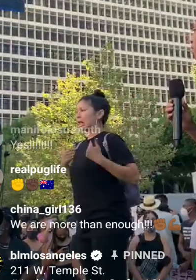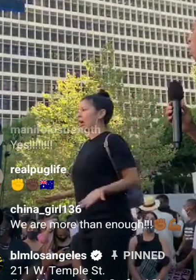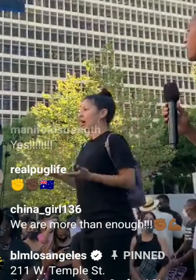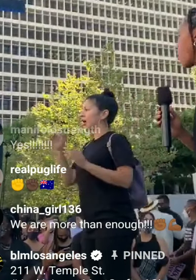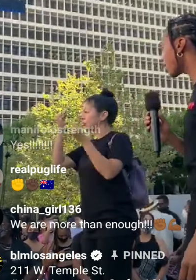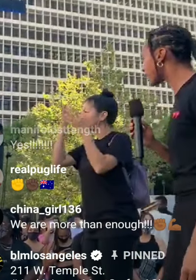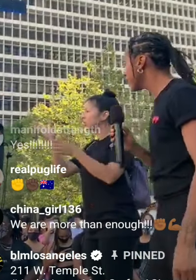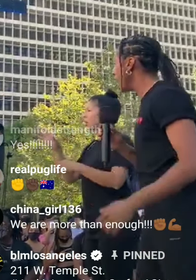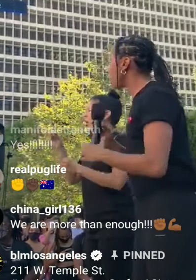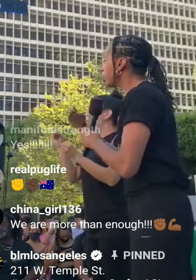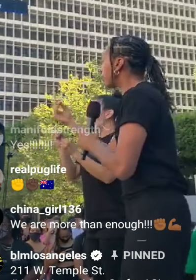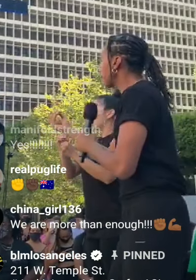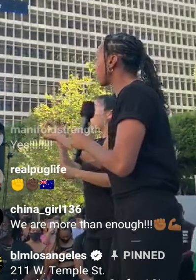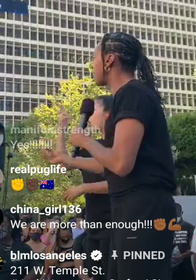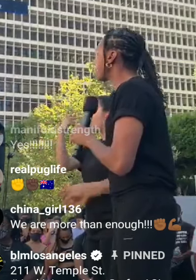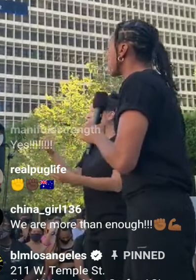Come on, keep going.